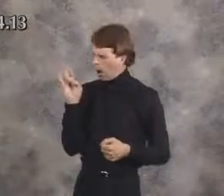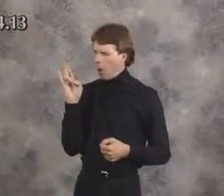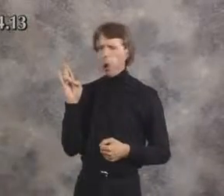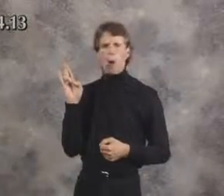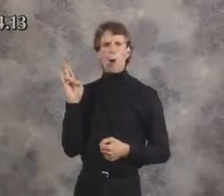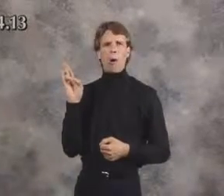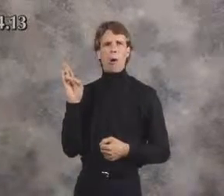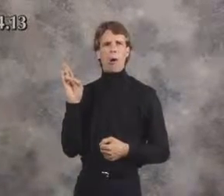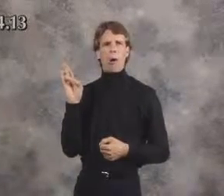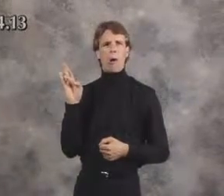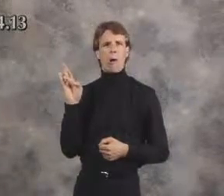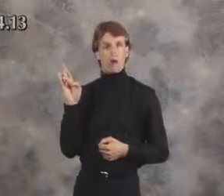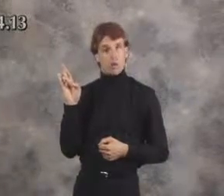fingernail.